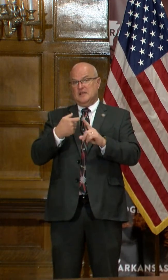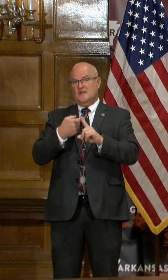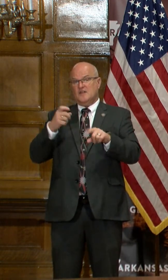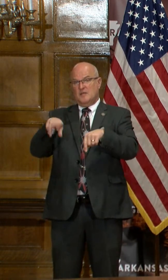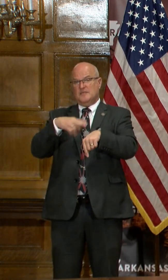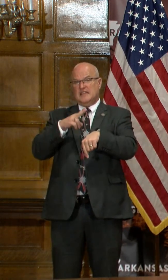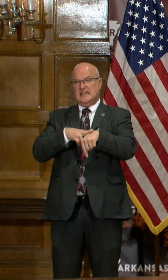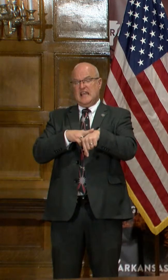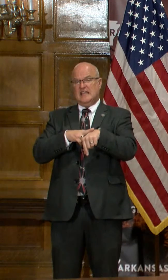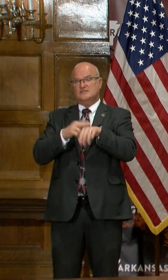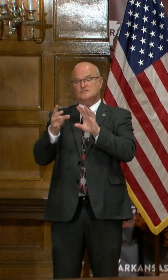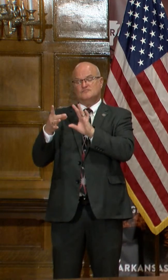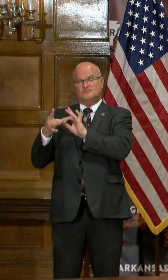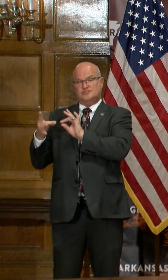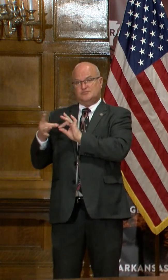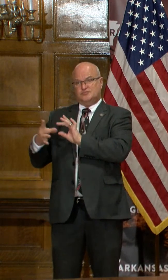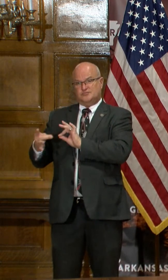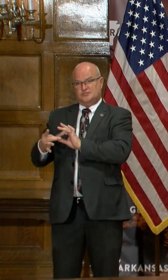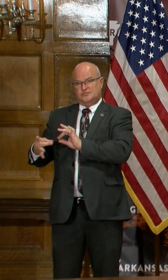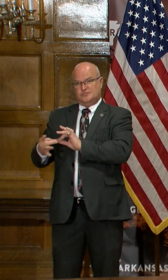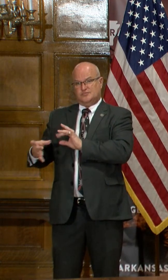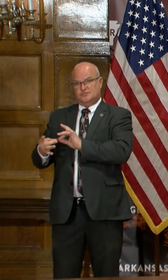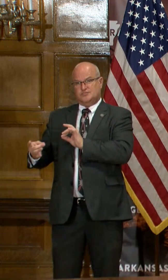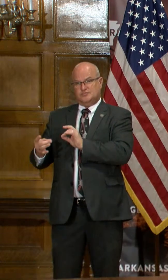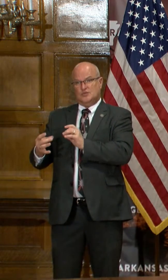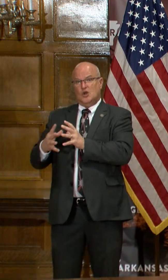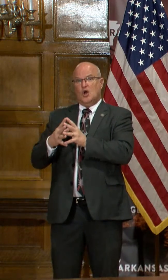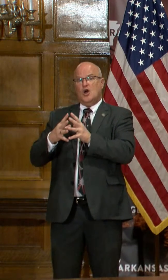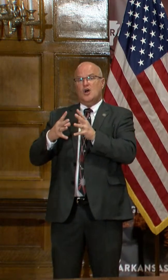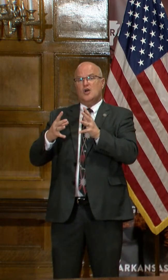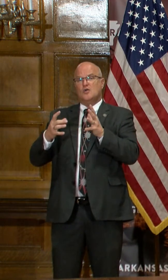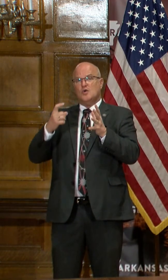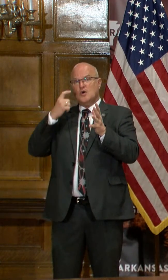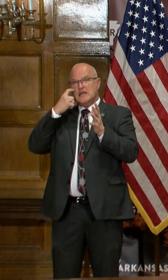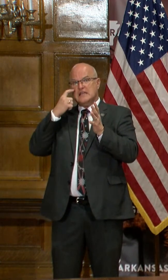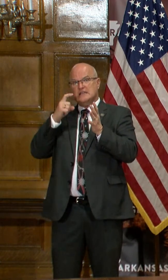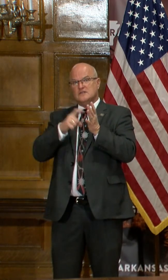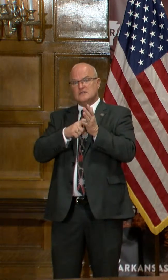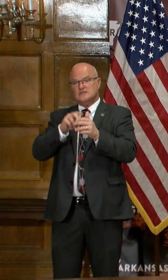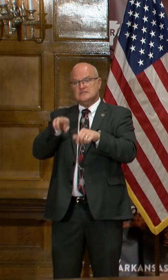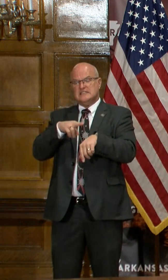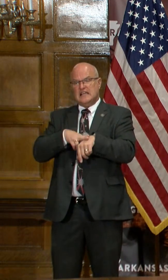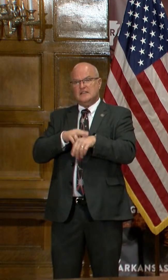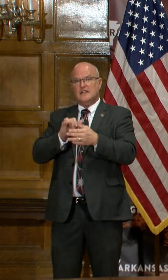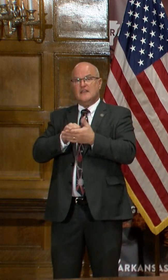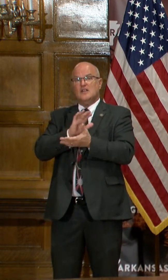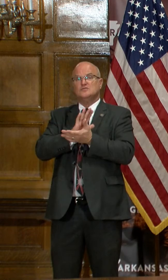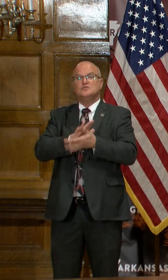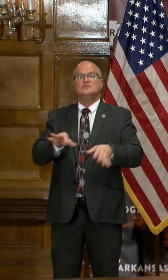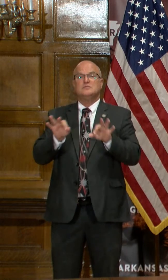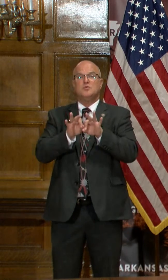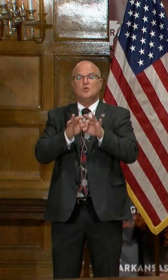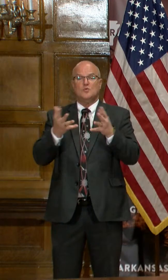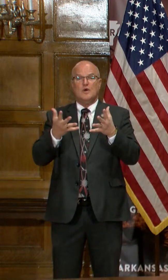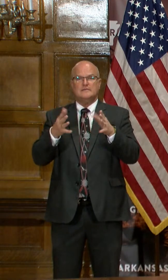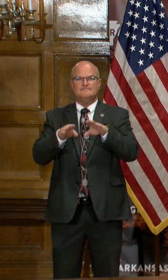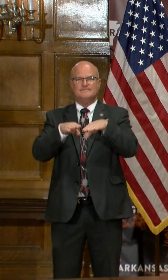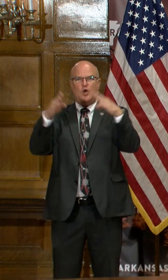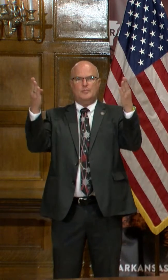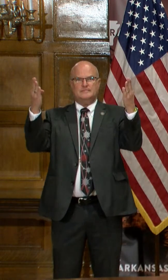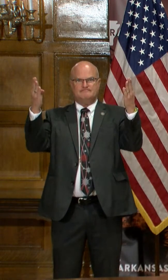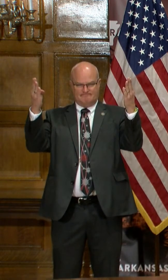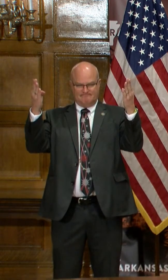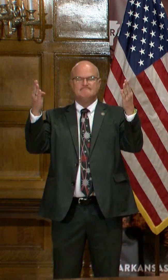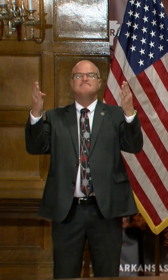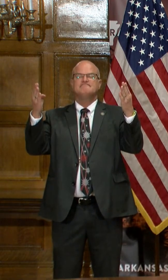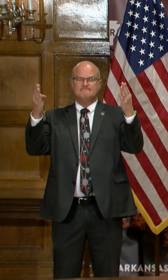the national commentary that there is a growing national recognition that our schools are important to stay open.